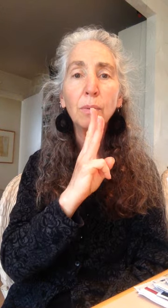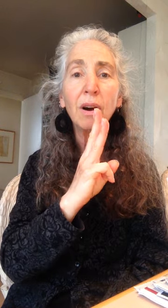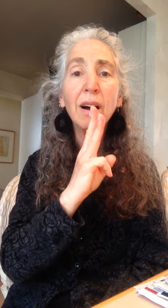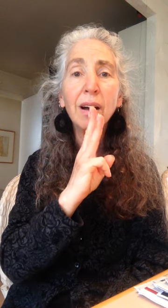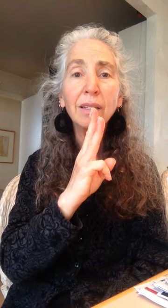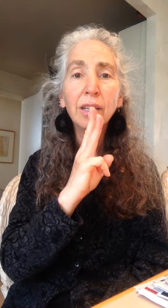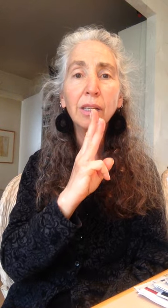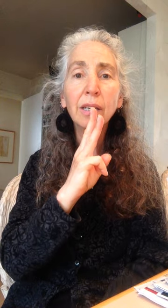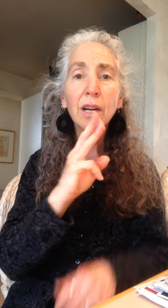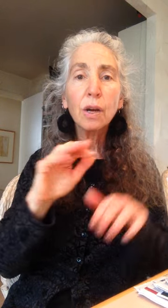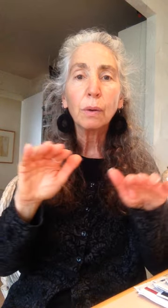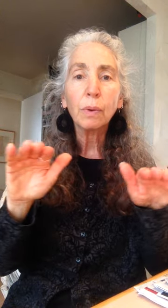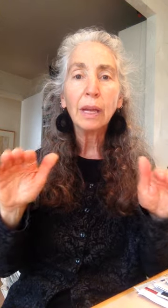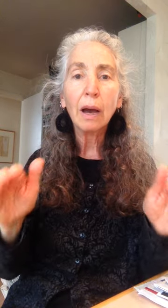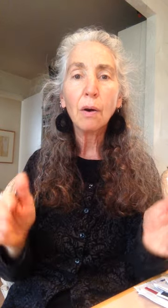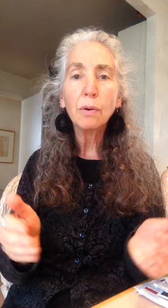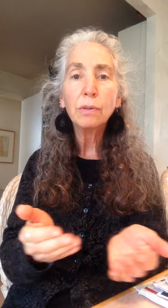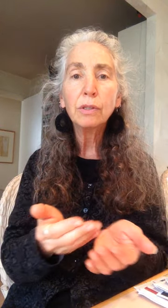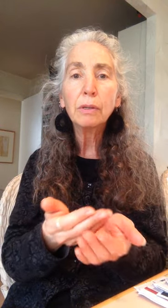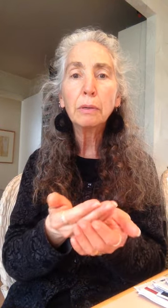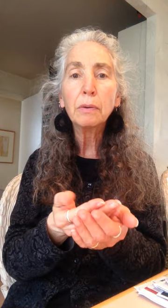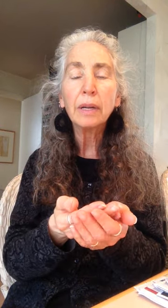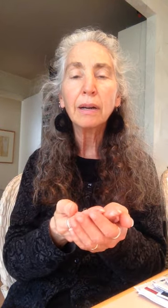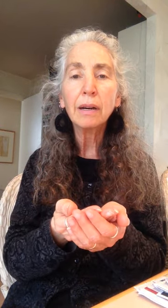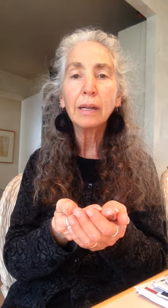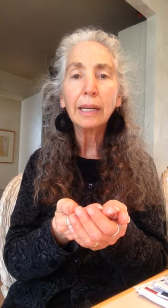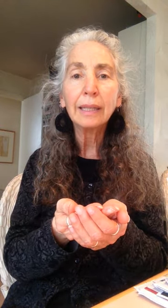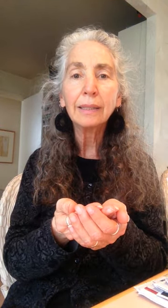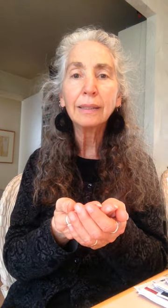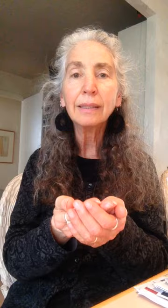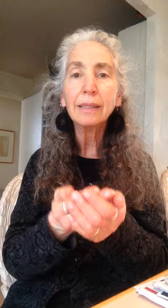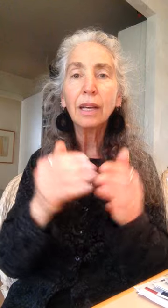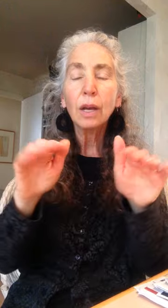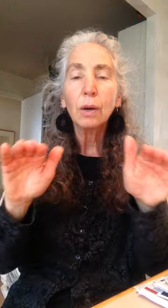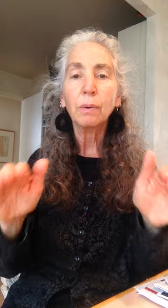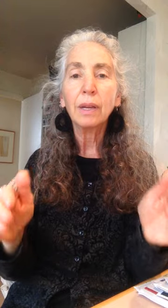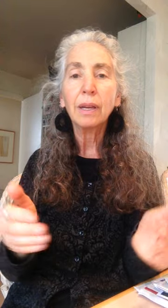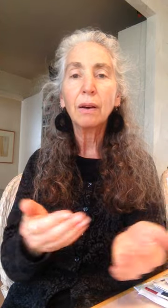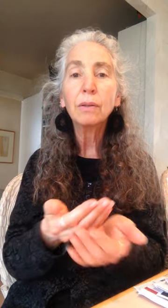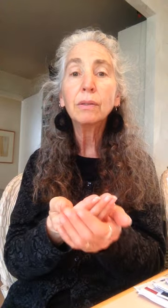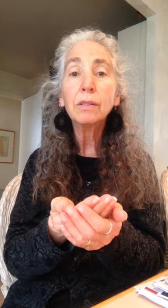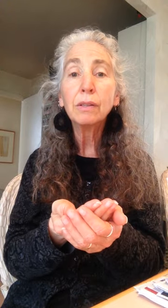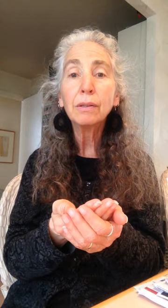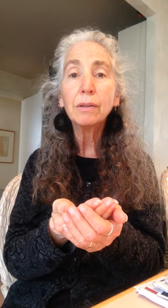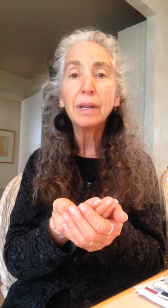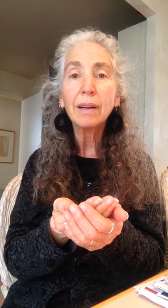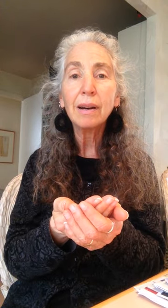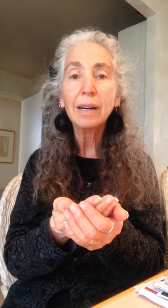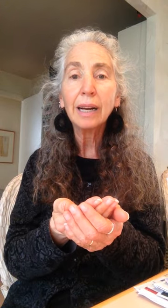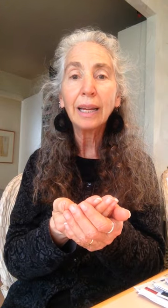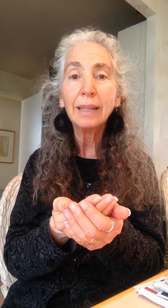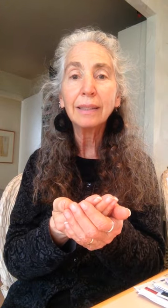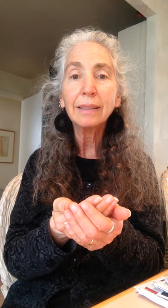water we hold you in our hands we hold you in our hands